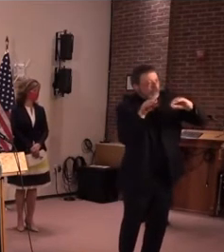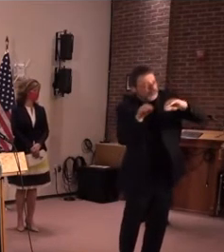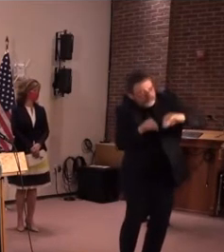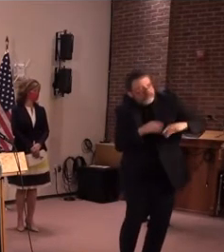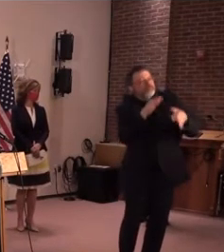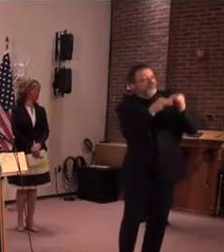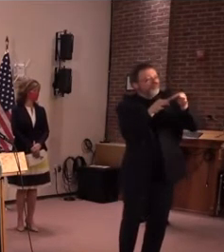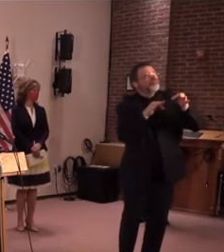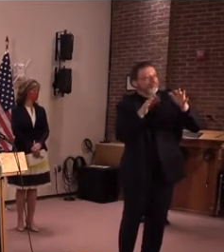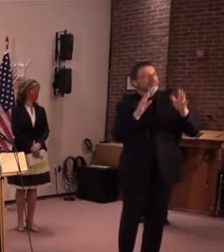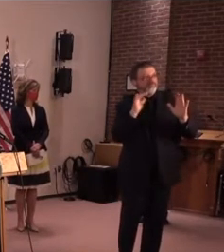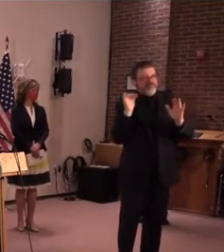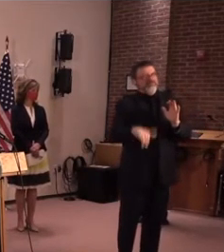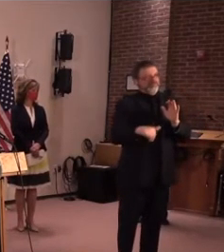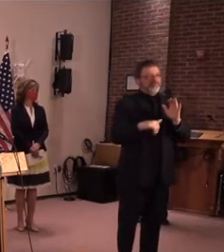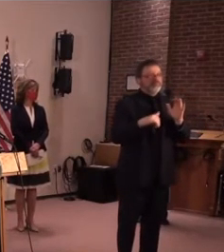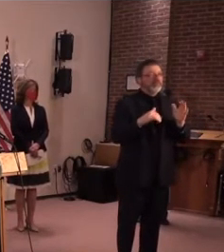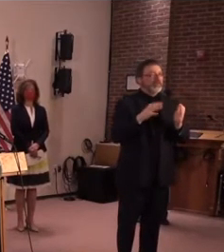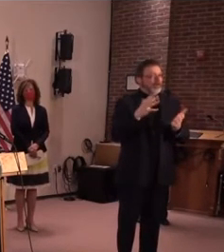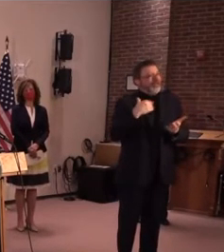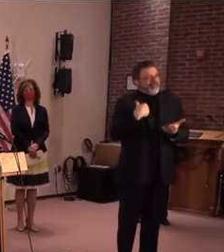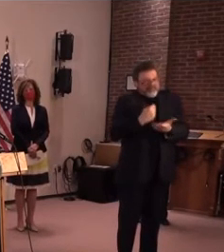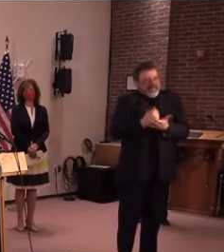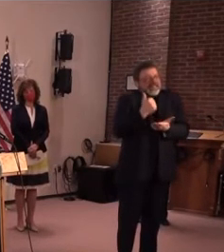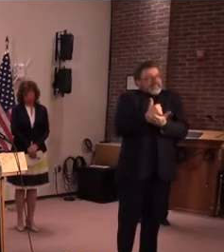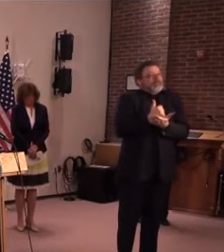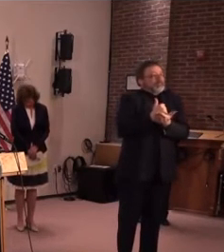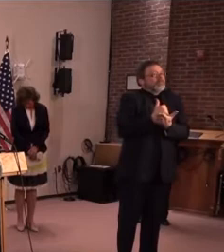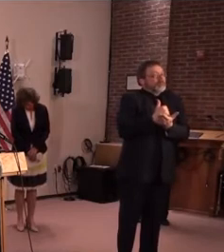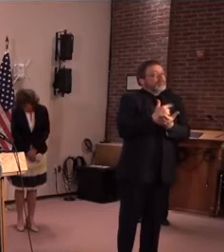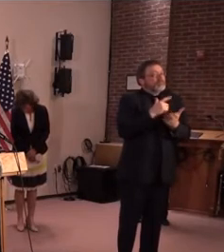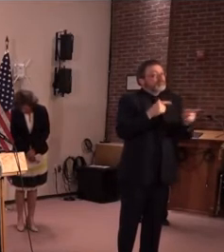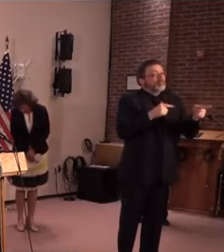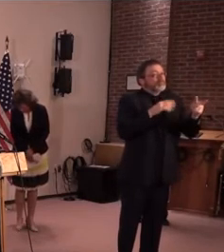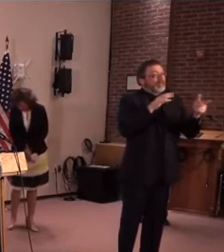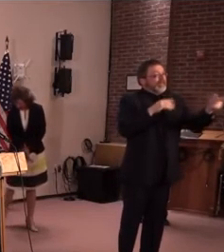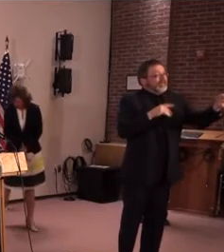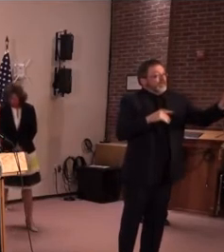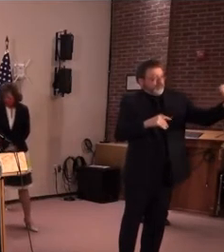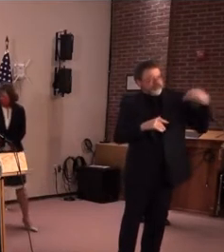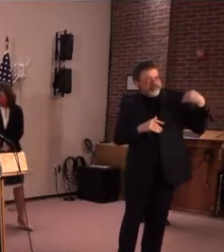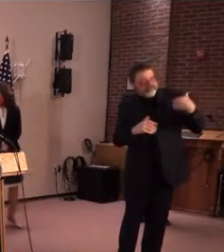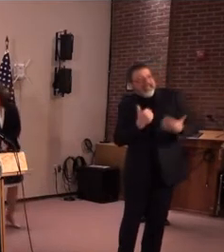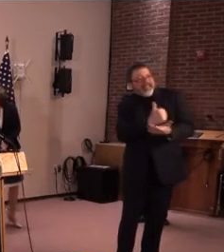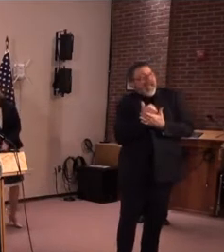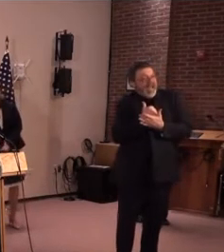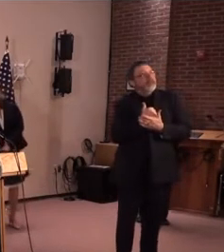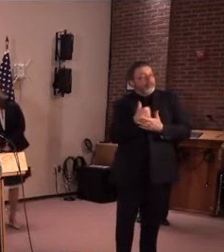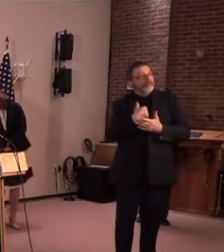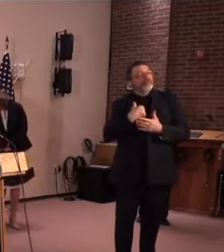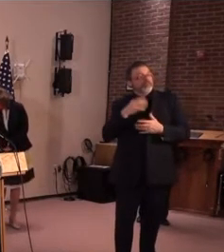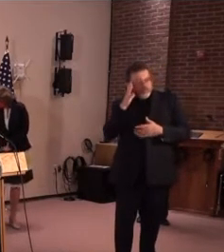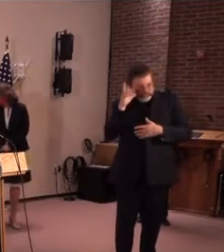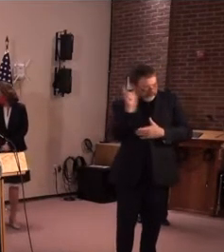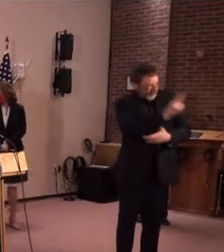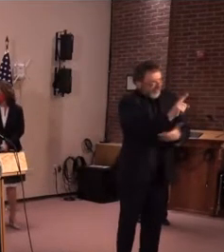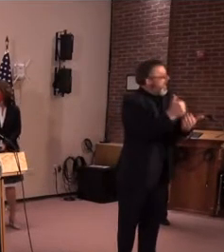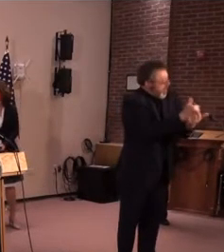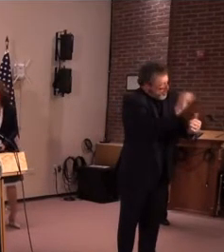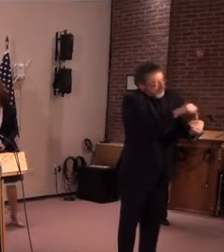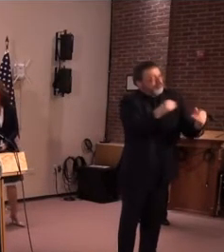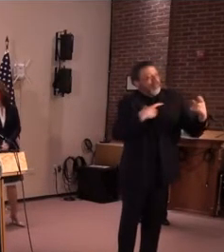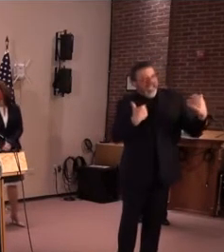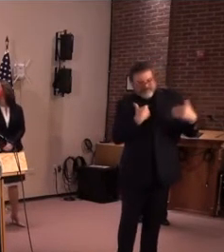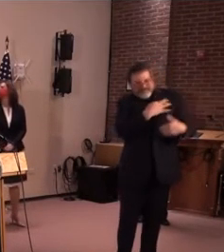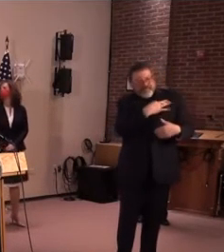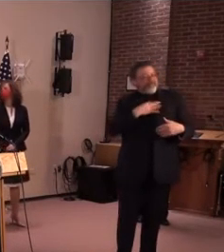need support and guidance from a trusted source. And that's where this technical assistance line will help. It'll be a bridge to